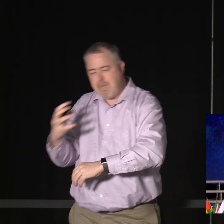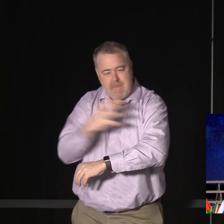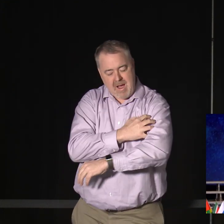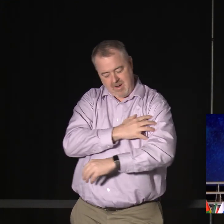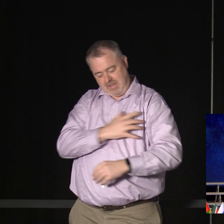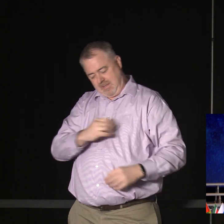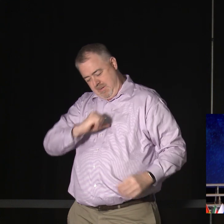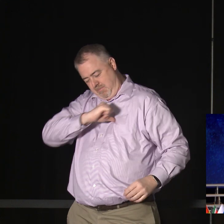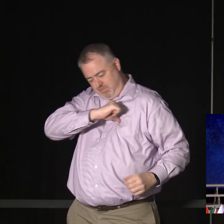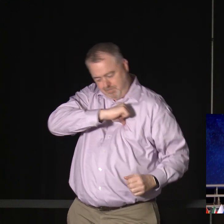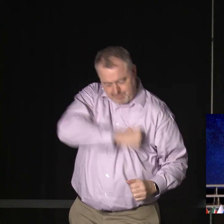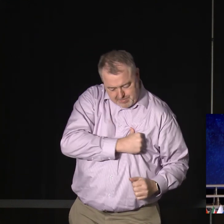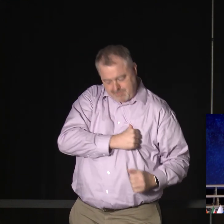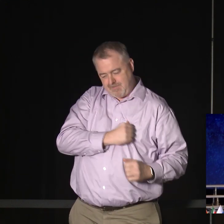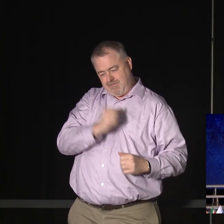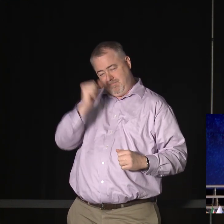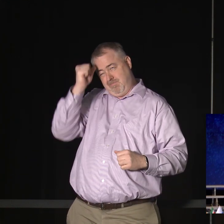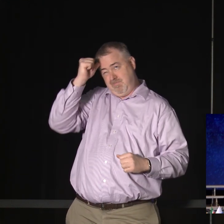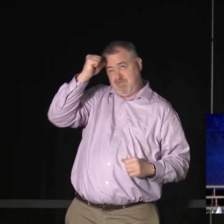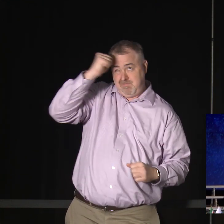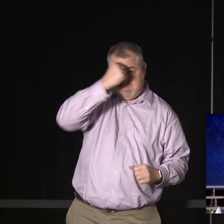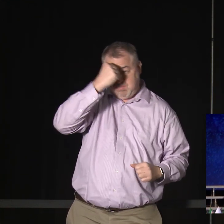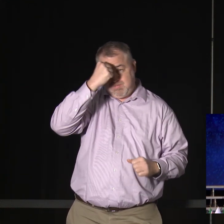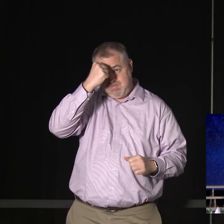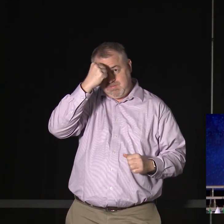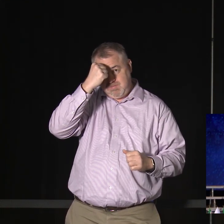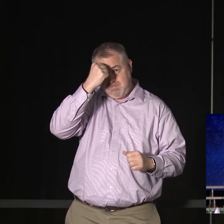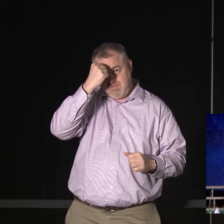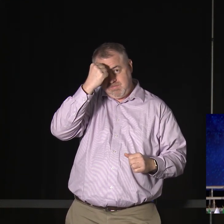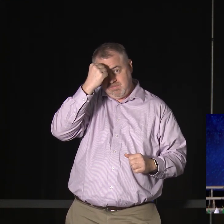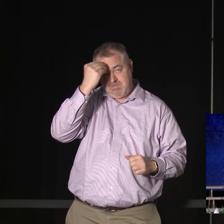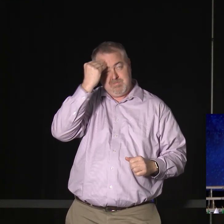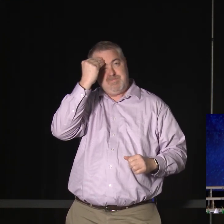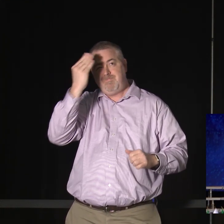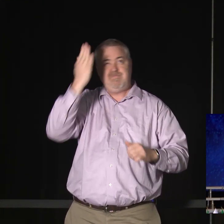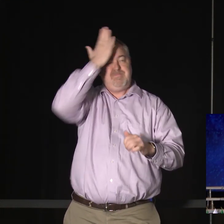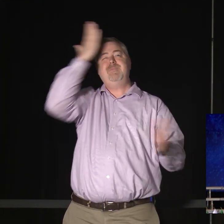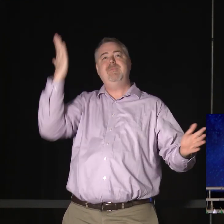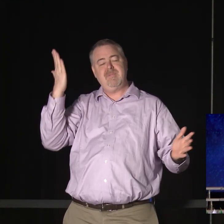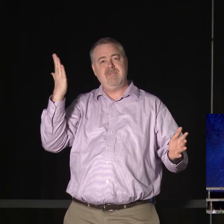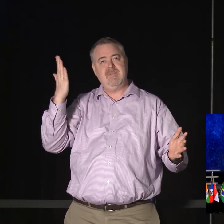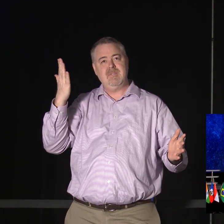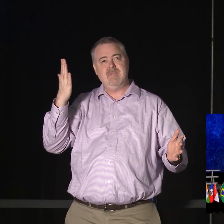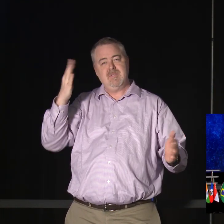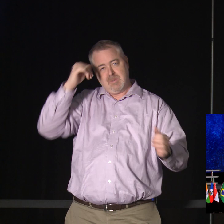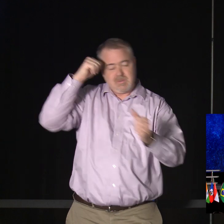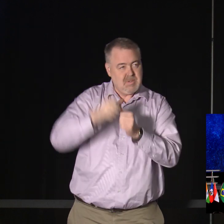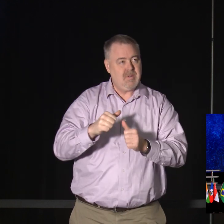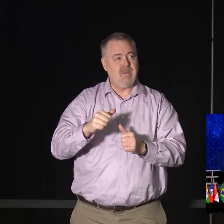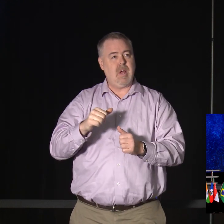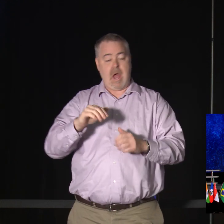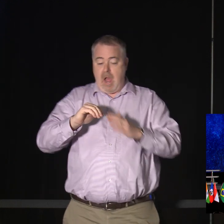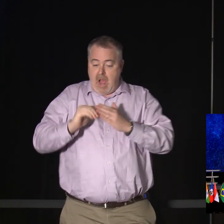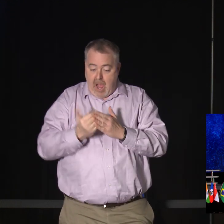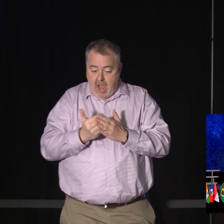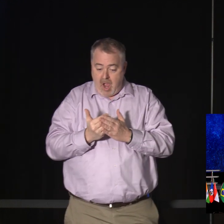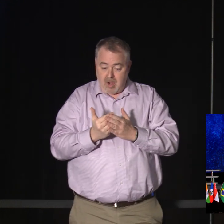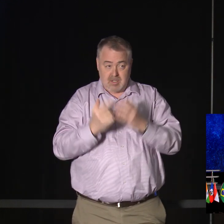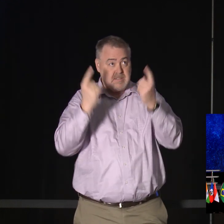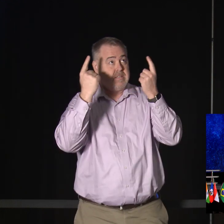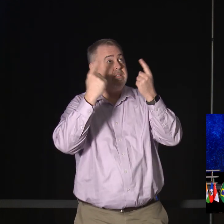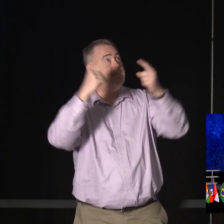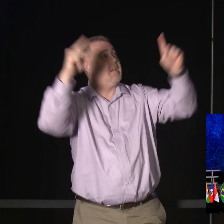and upon our minds, beloved. And the lesson is that the way to accomplish that which we desire is